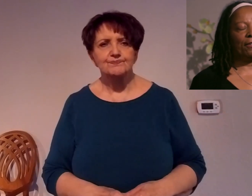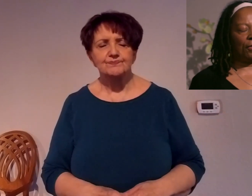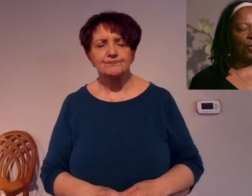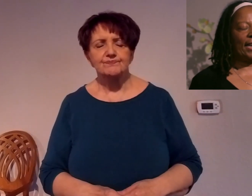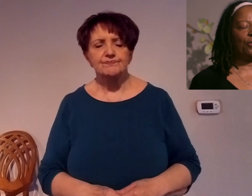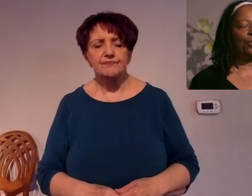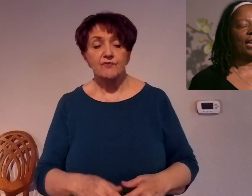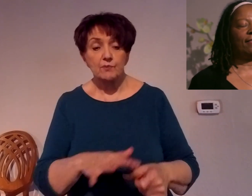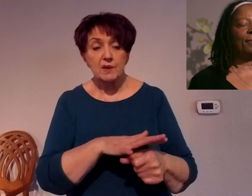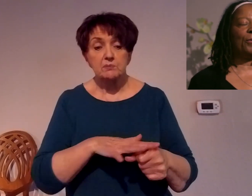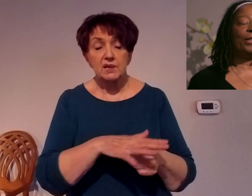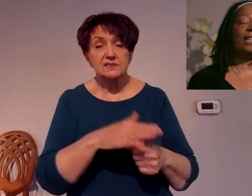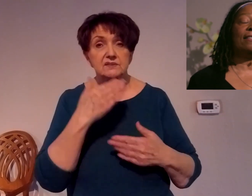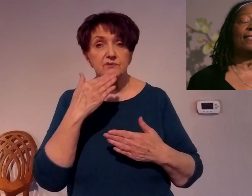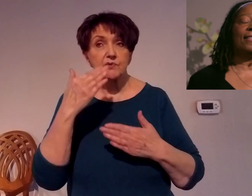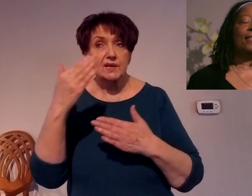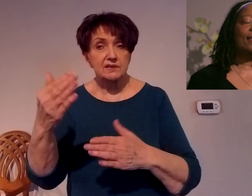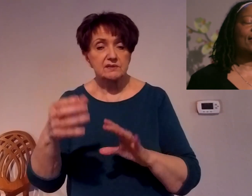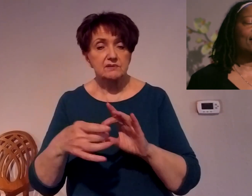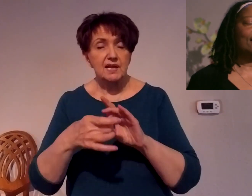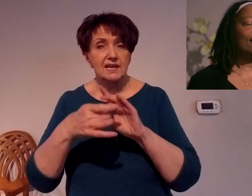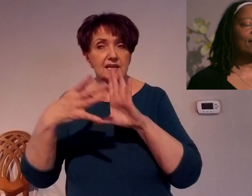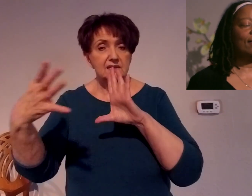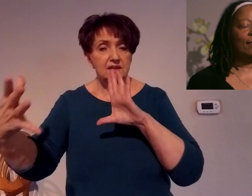From that place of gratitude, I simply release,